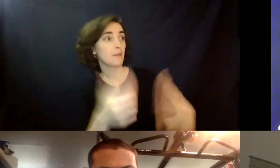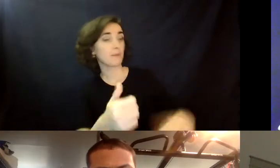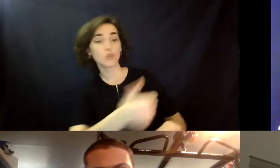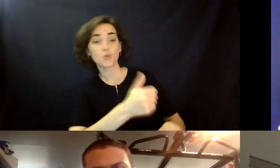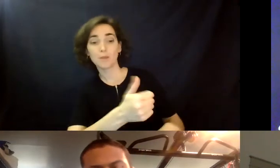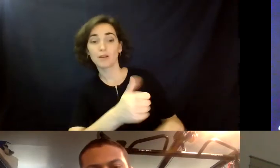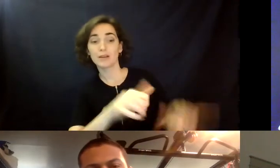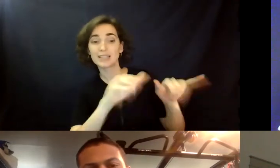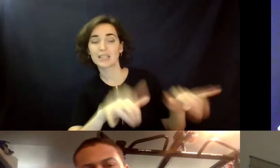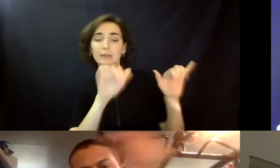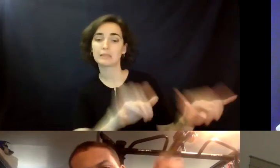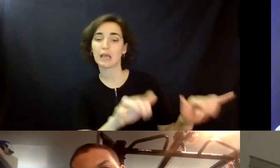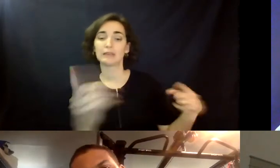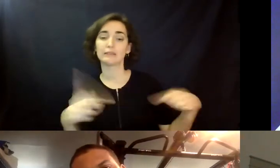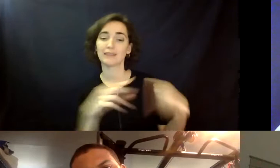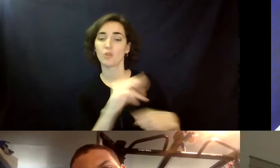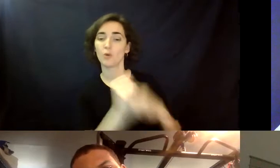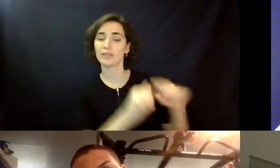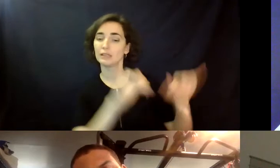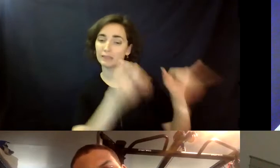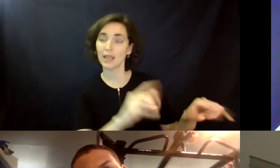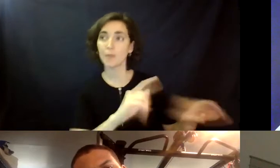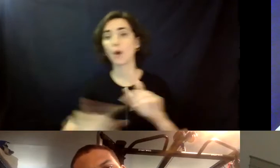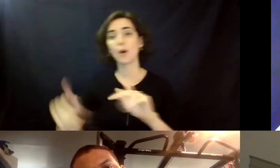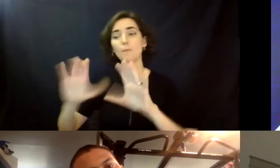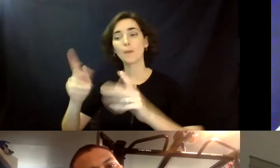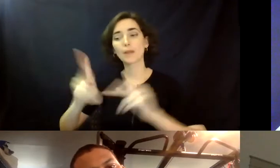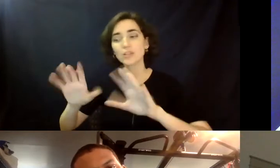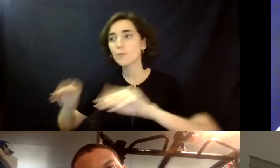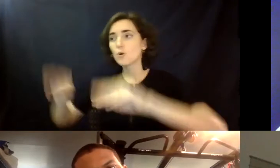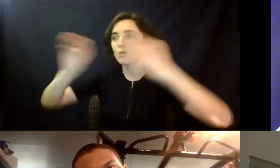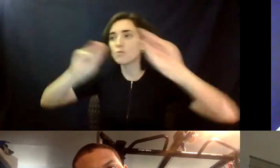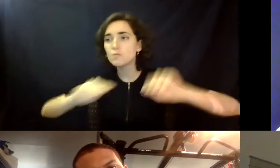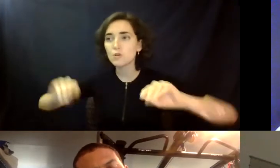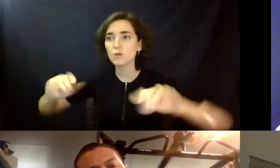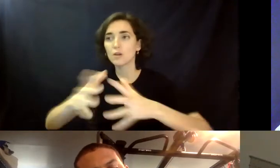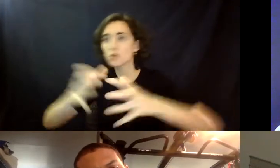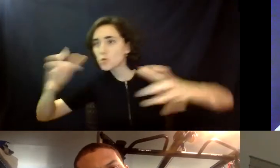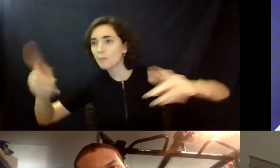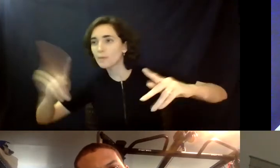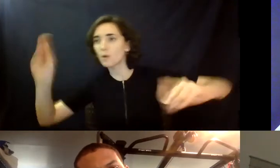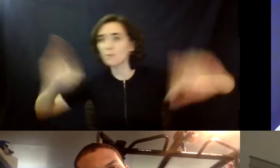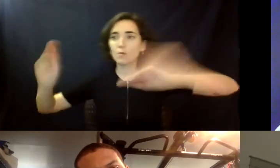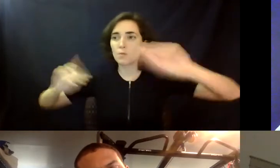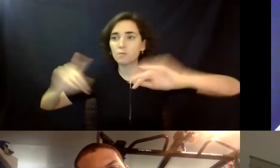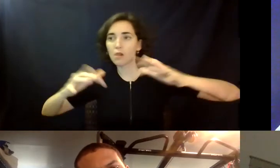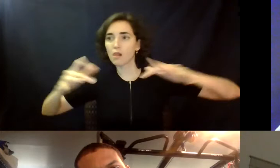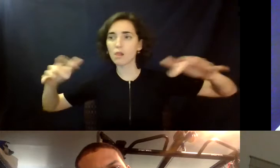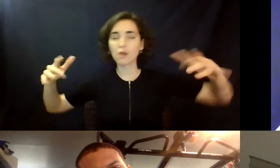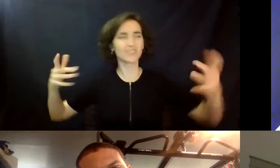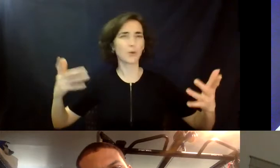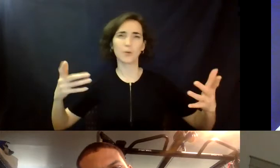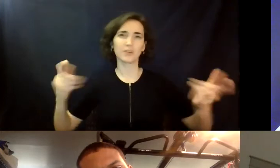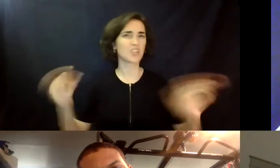moved in 30 years, population groups have certainly shifted, and the cities have moved and changed in the meantime. So we're really